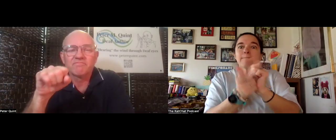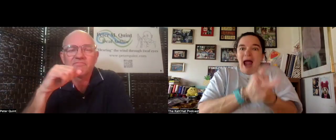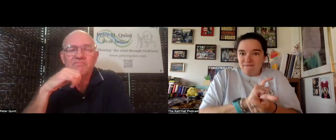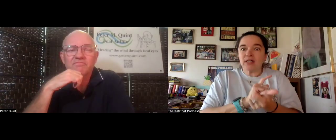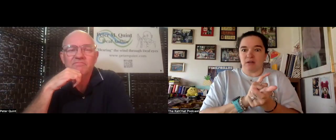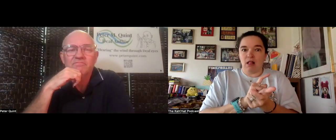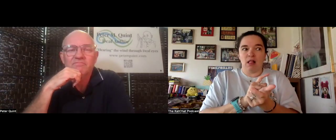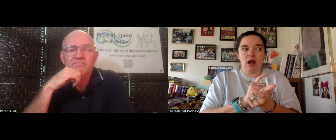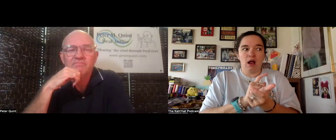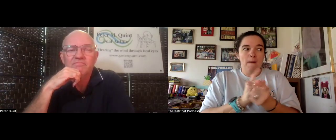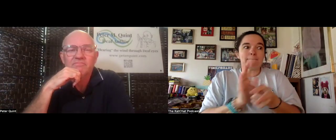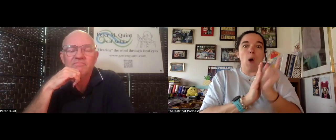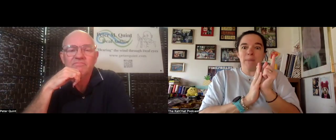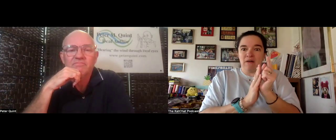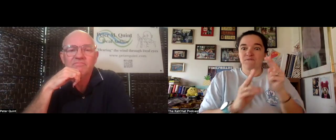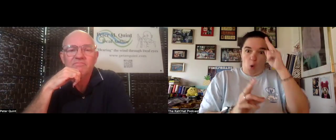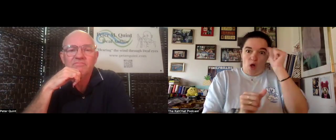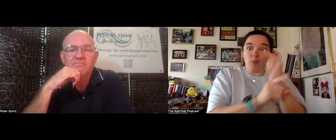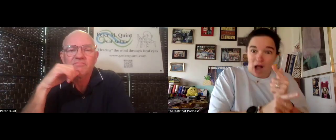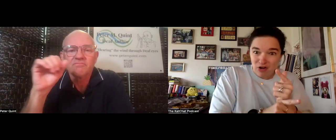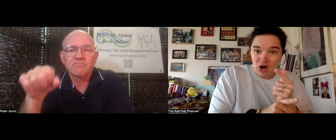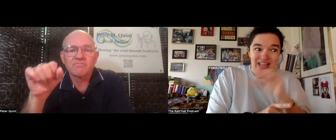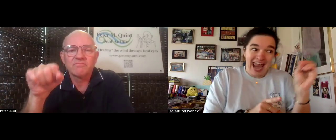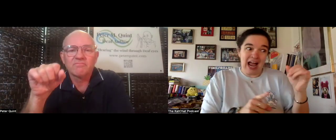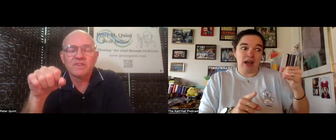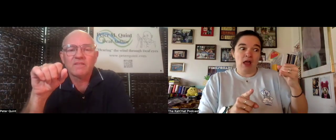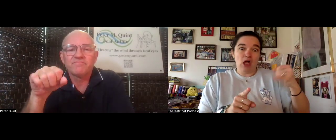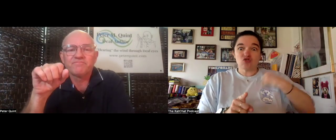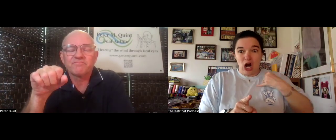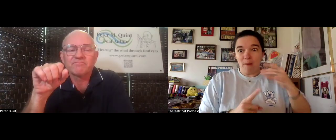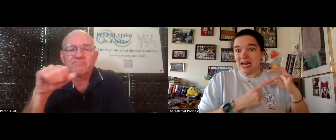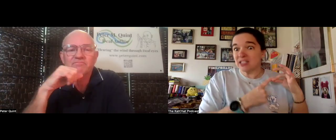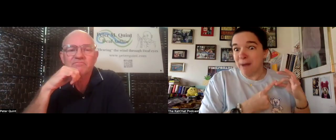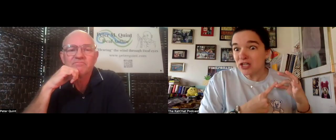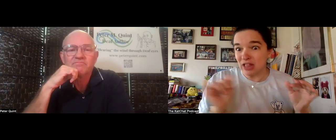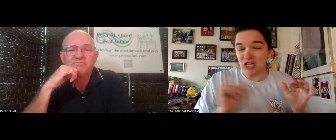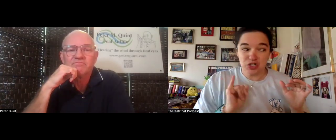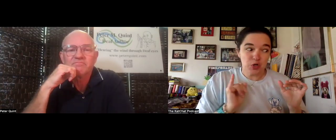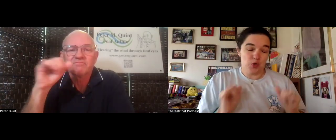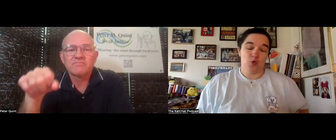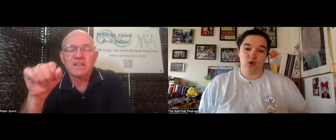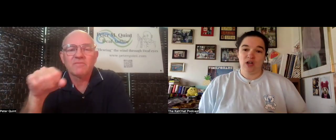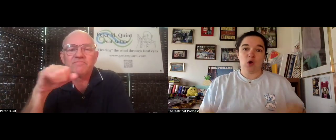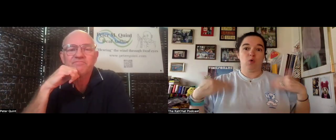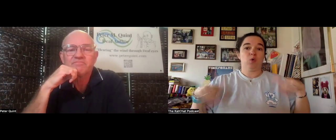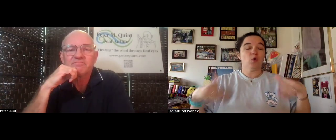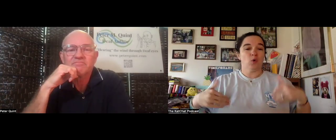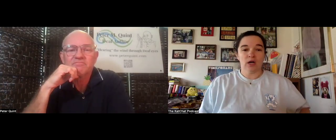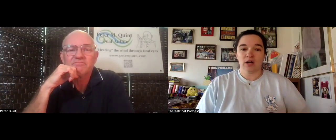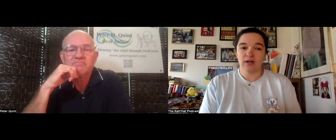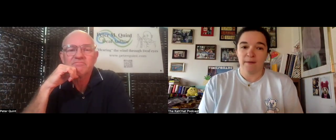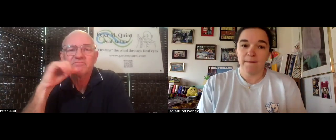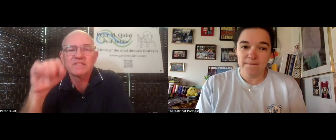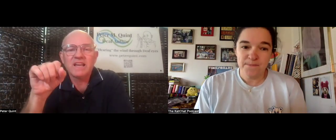a pivotal moment for the brothers and Jeremy especially too. So,